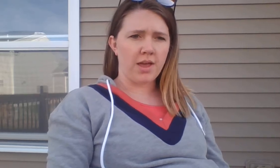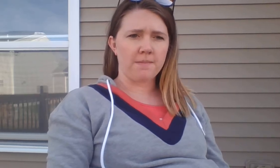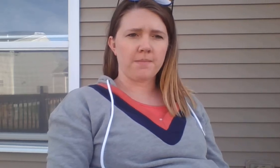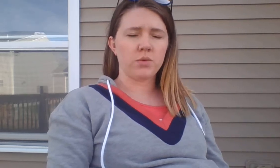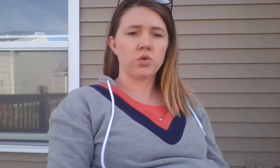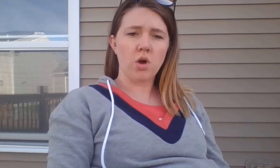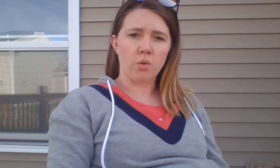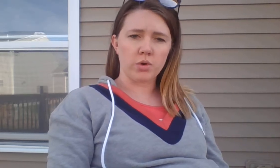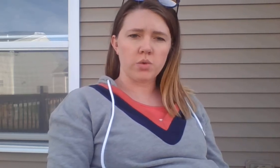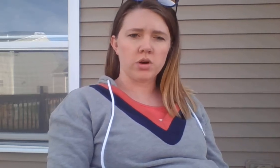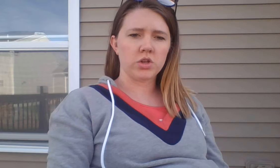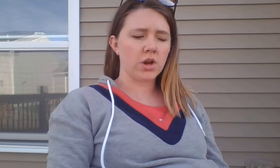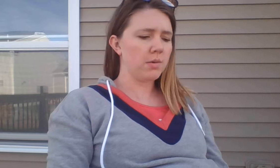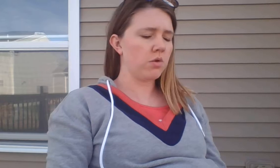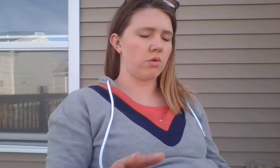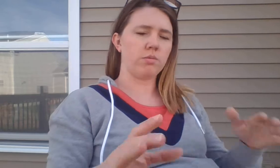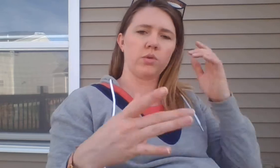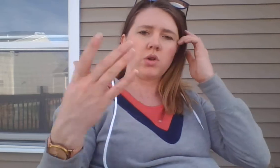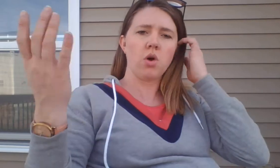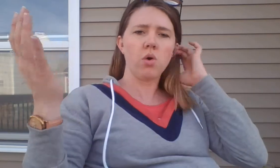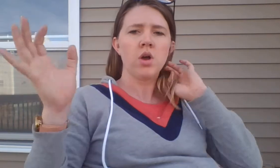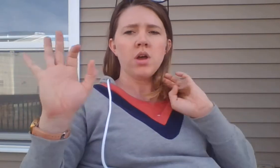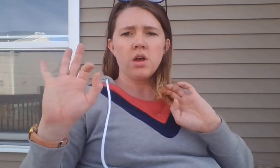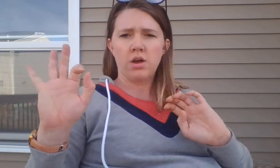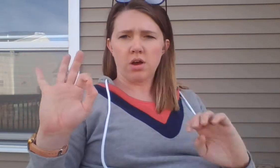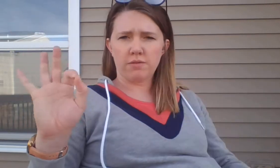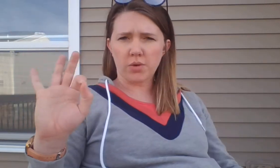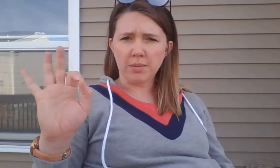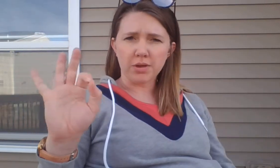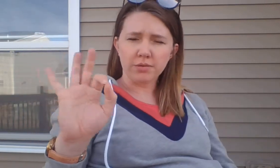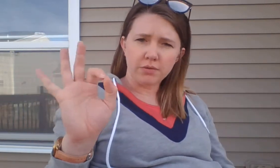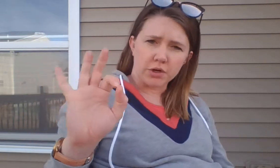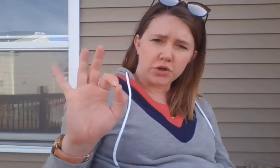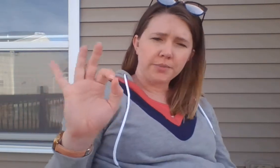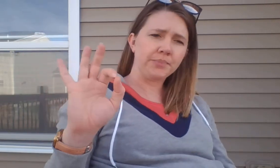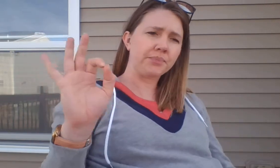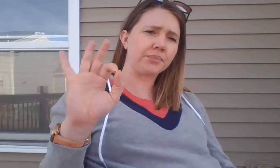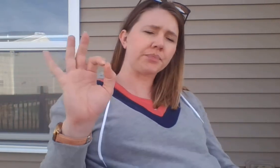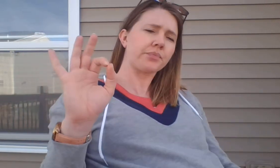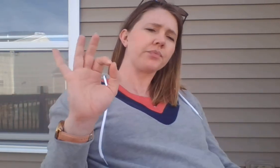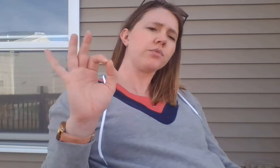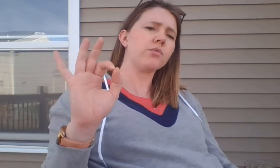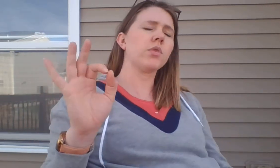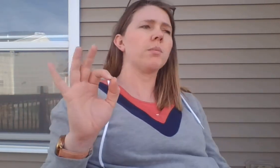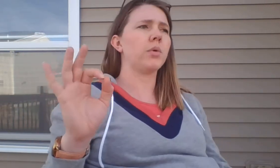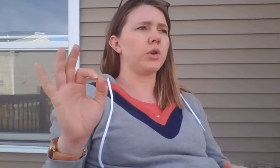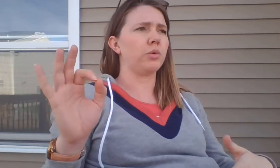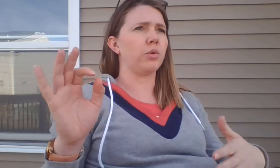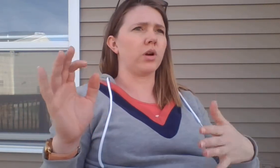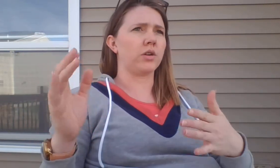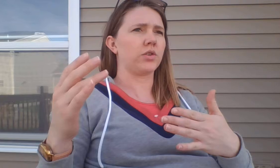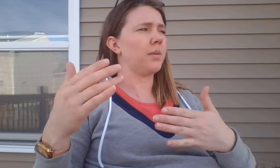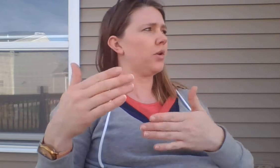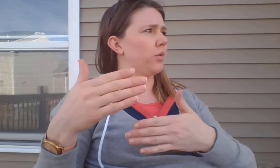Okay, so when you are describing a room, so we know our vocabulary for furniture, but when you are describing a